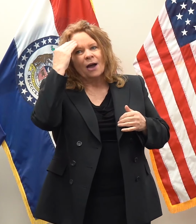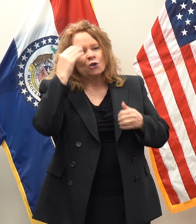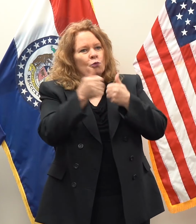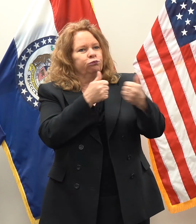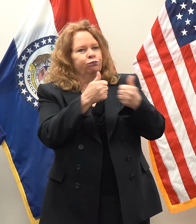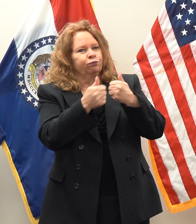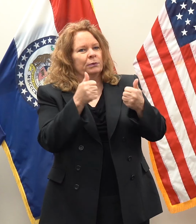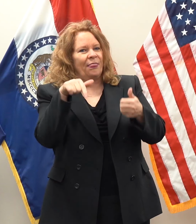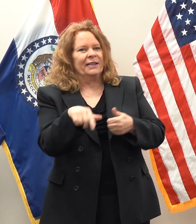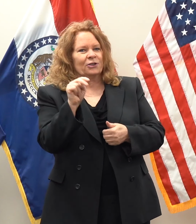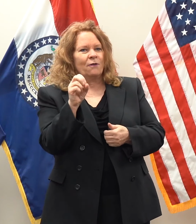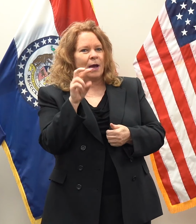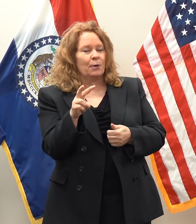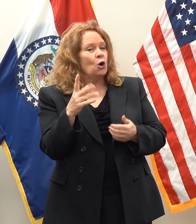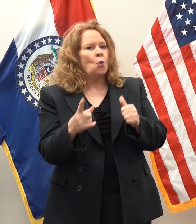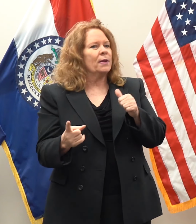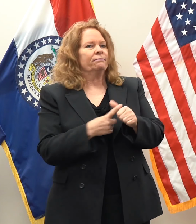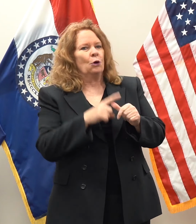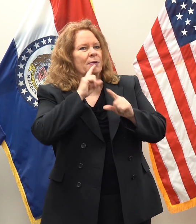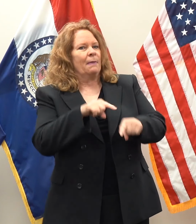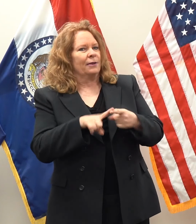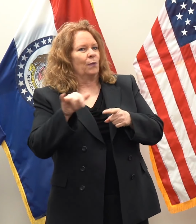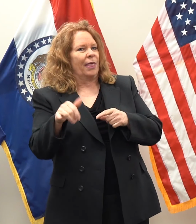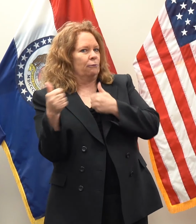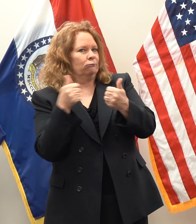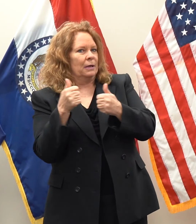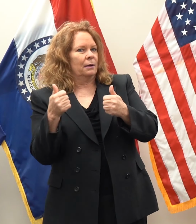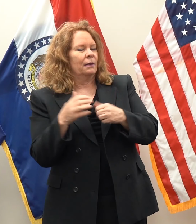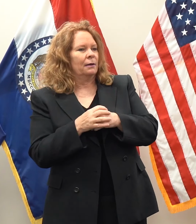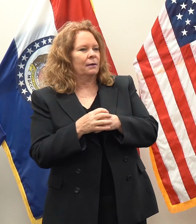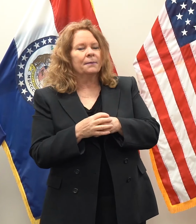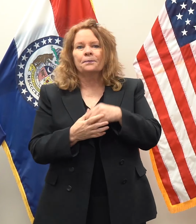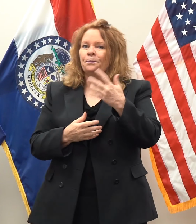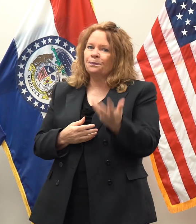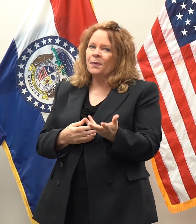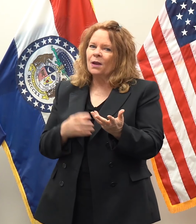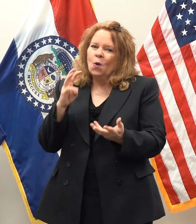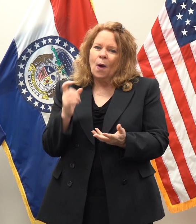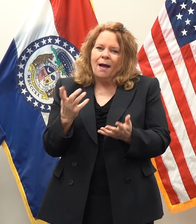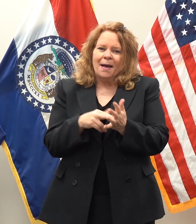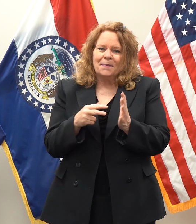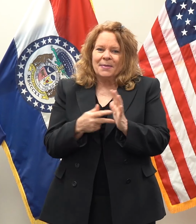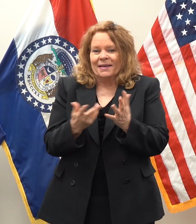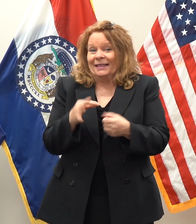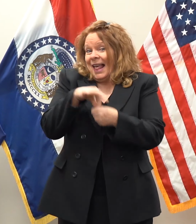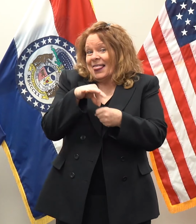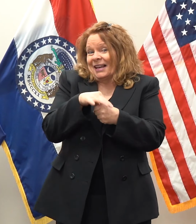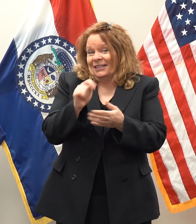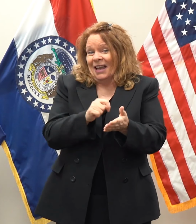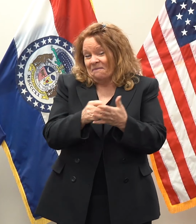in November. Your initial reaction to that? Well, I mean, it's election